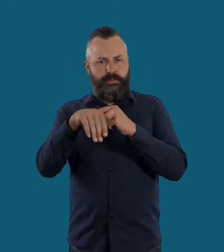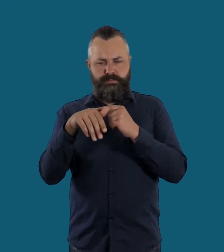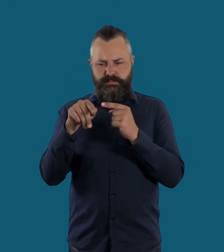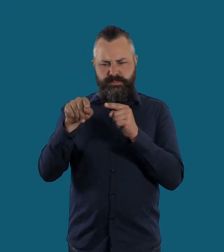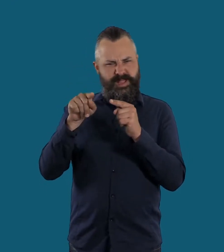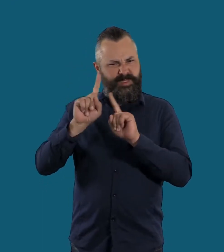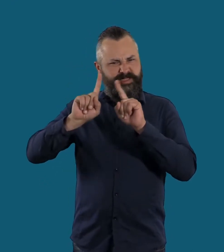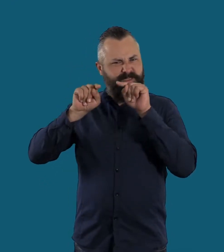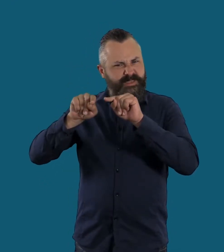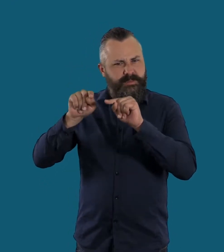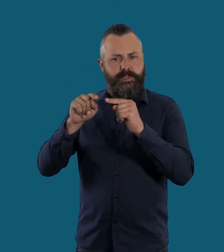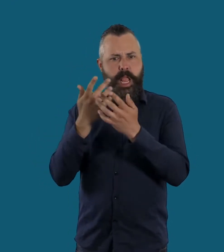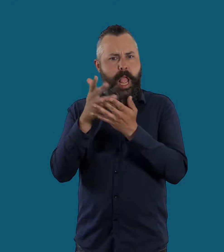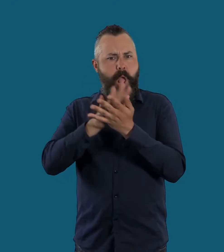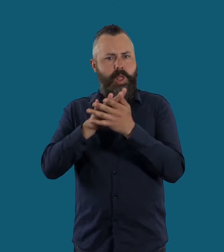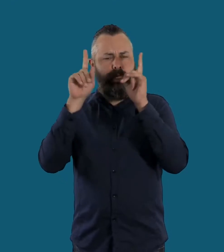such as what is a bushfire,